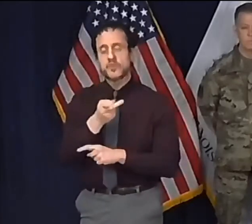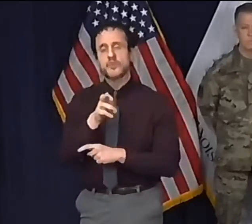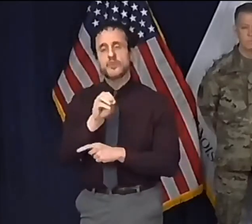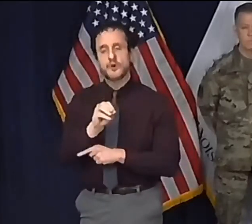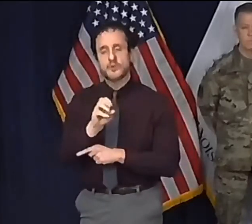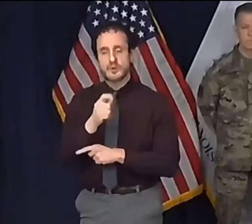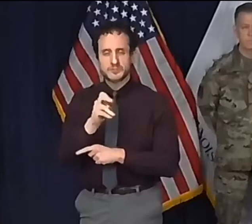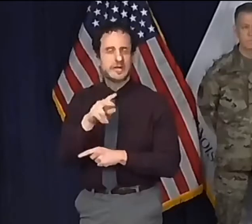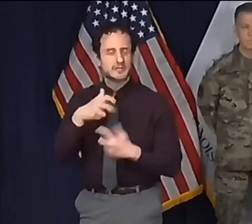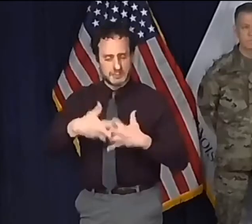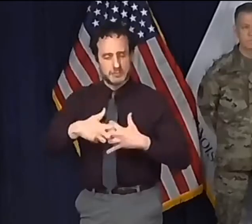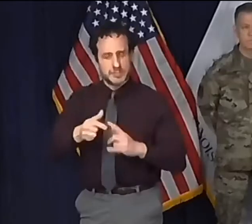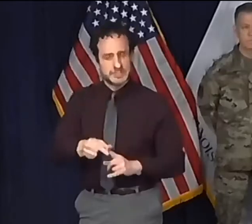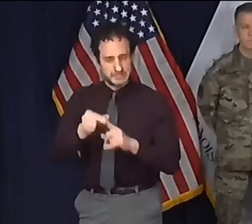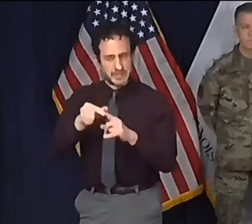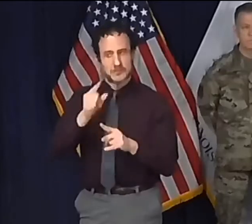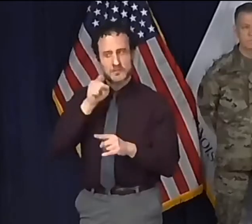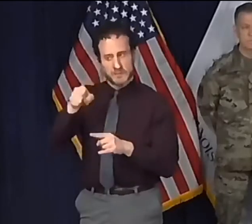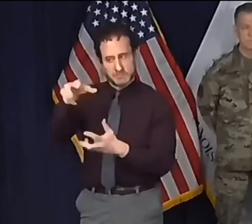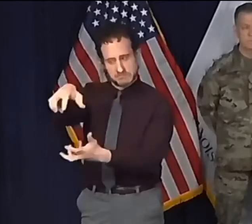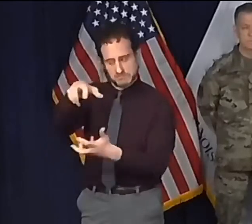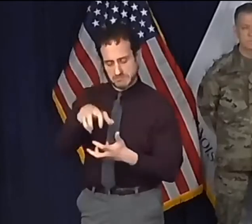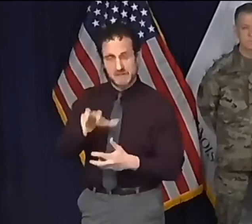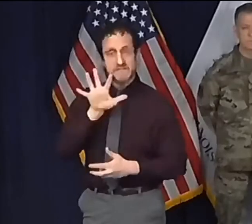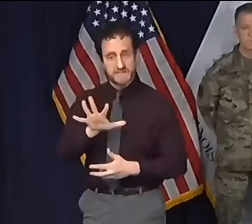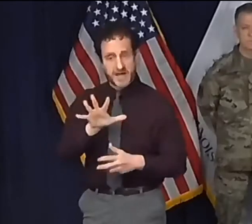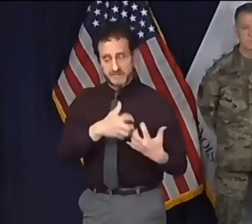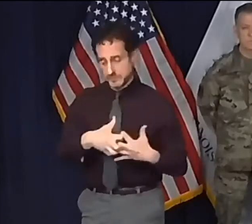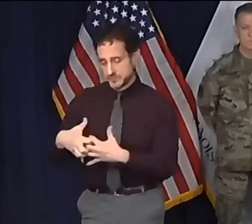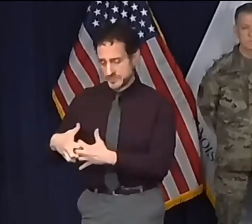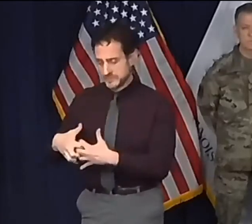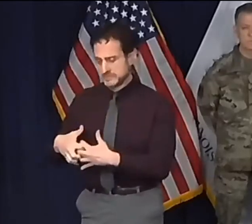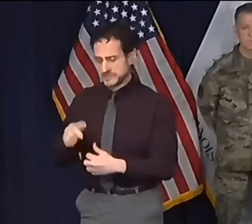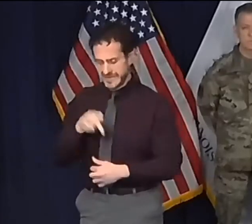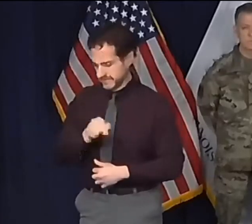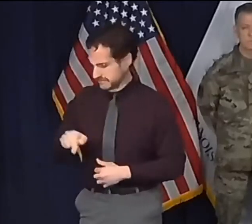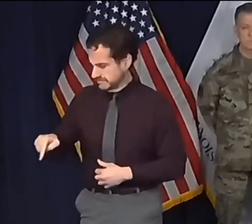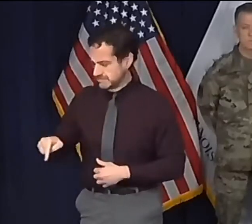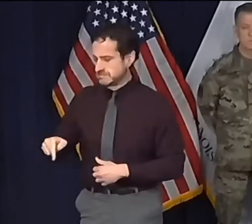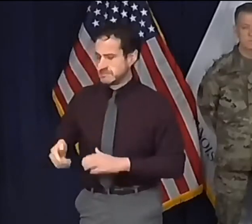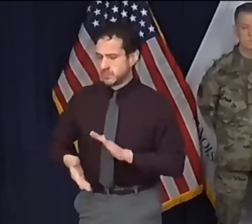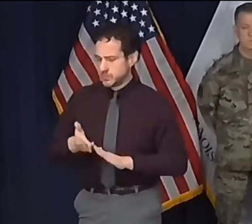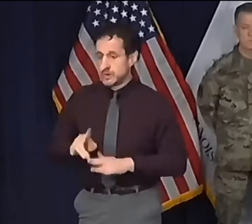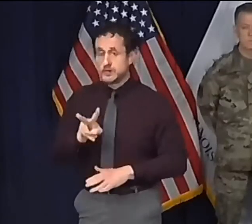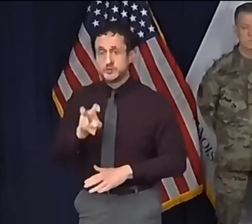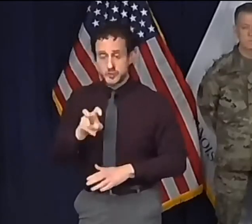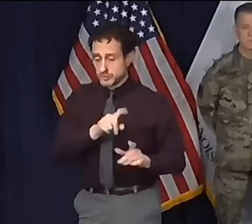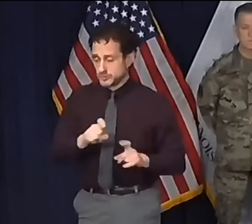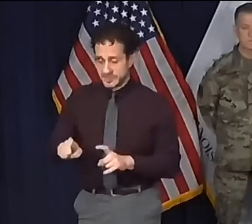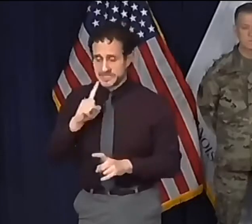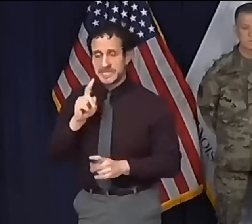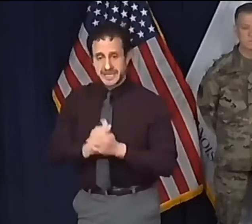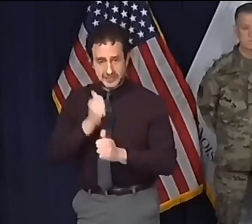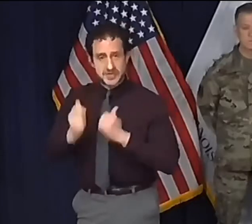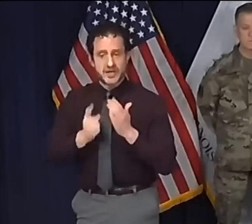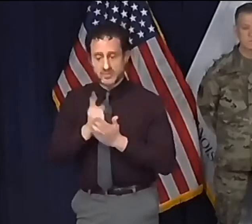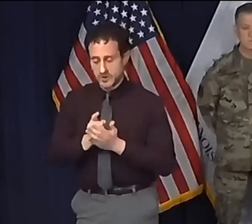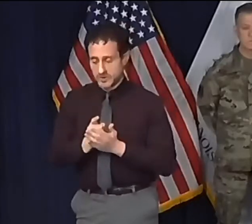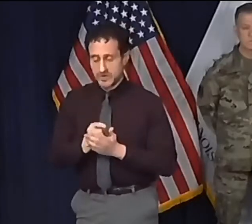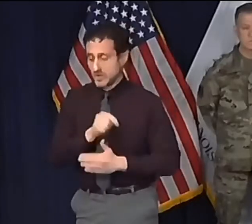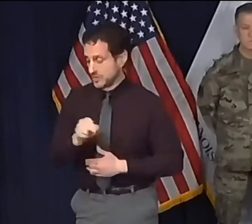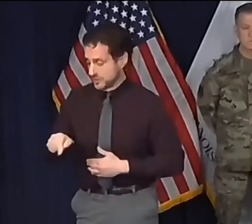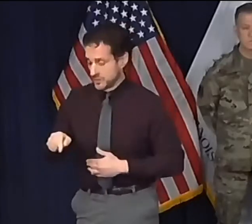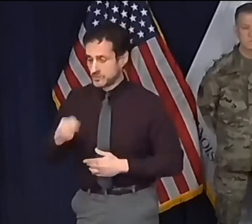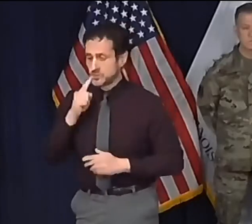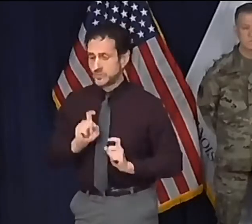which promised to run 200 tests per hour, and we distributed those 5 machines across our